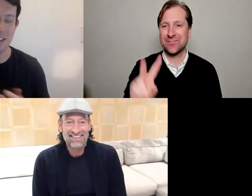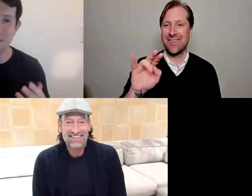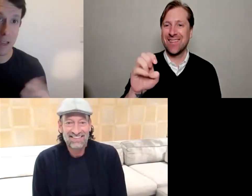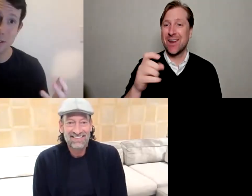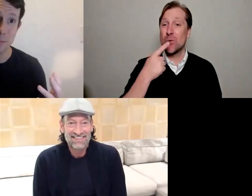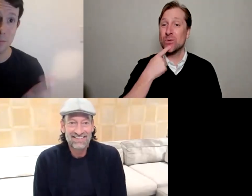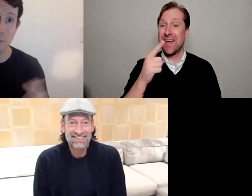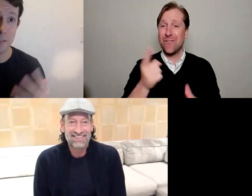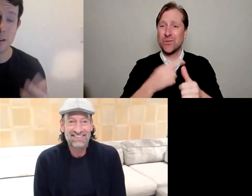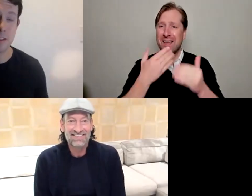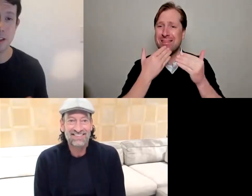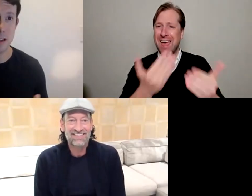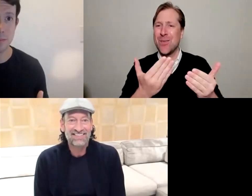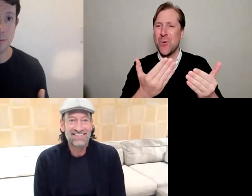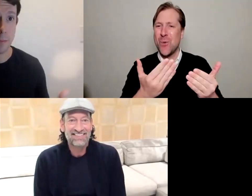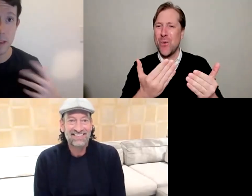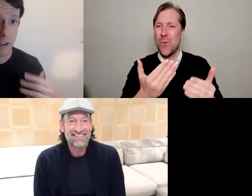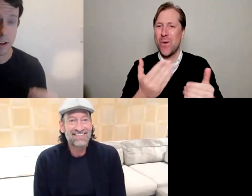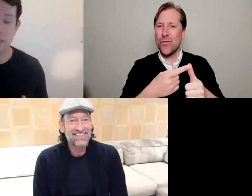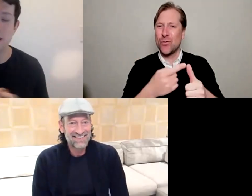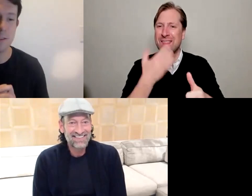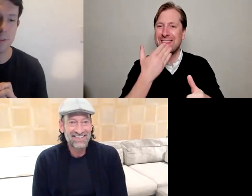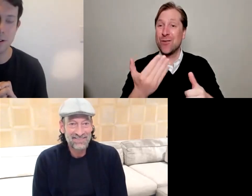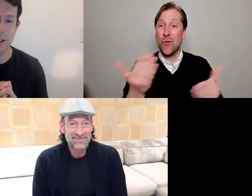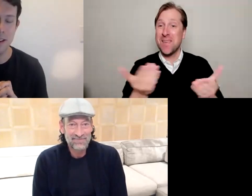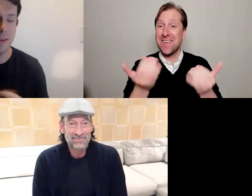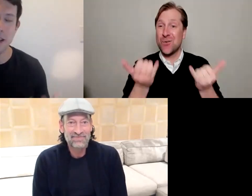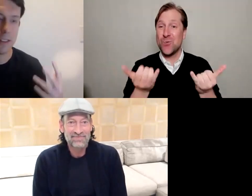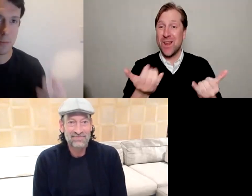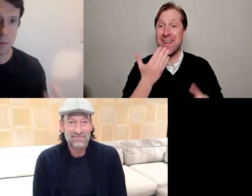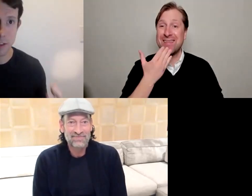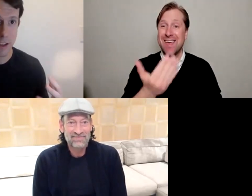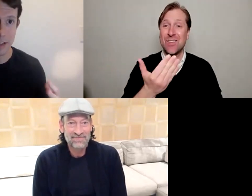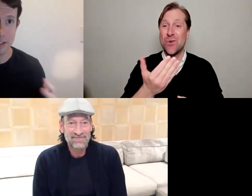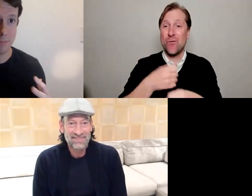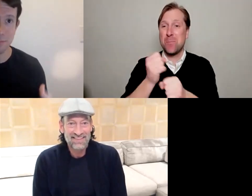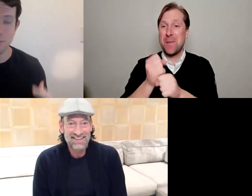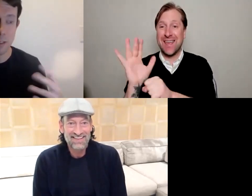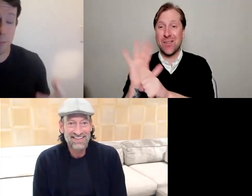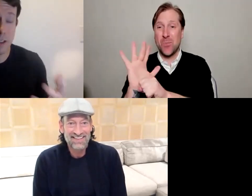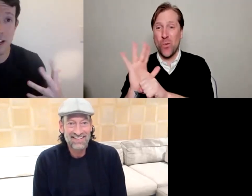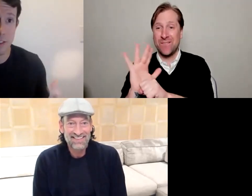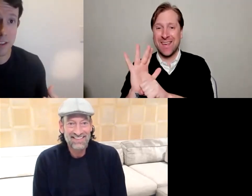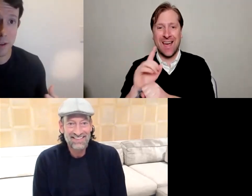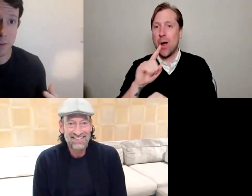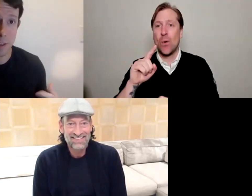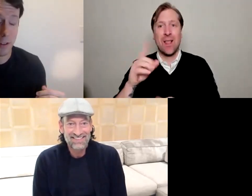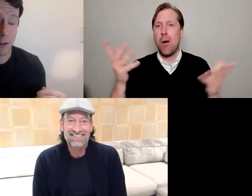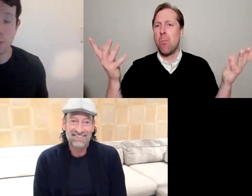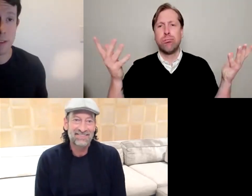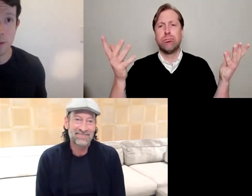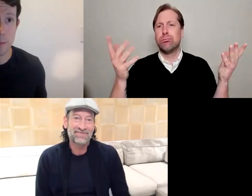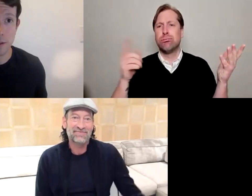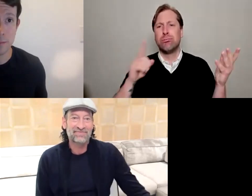I want to say thank you at first for being here, and thank you for making this movie that I simply can't even think about without